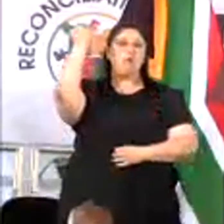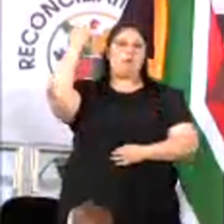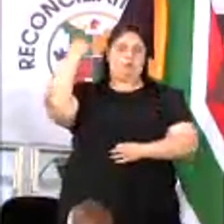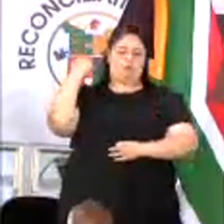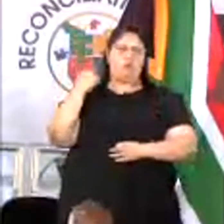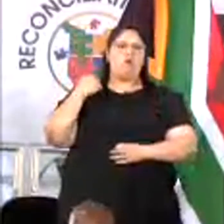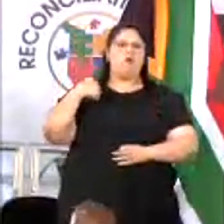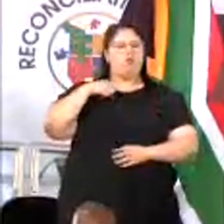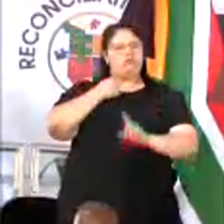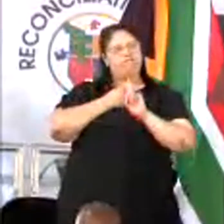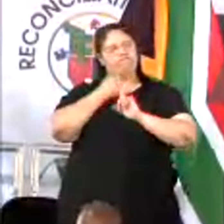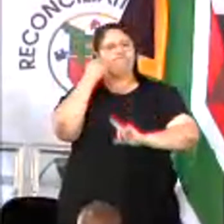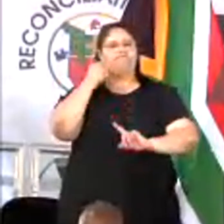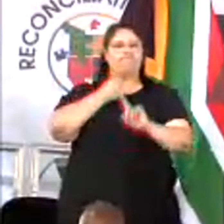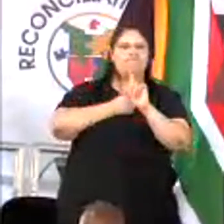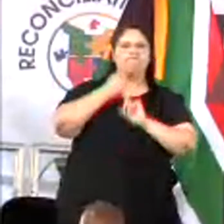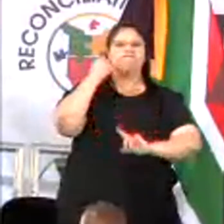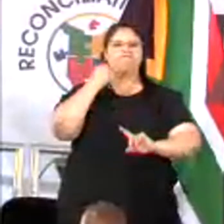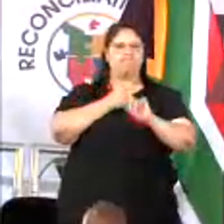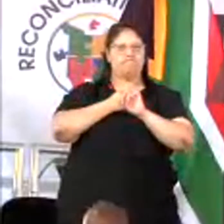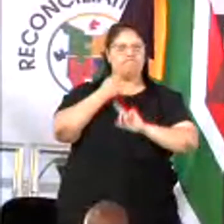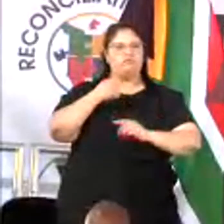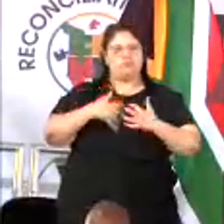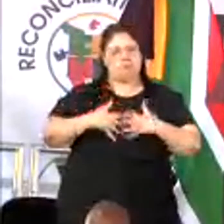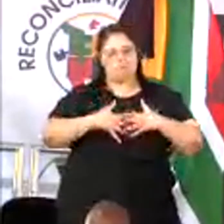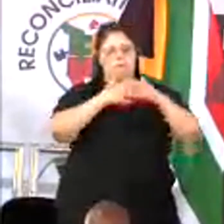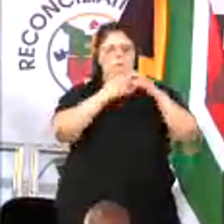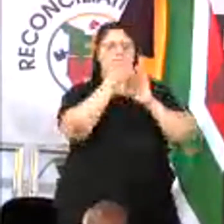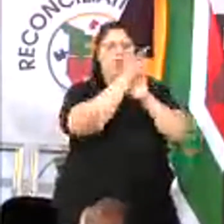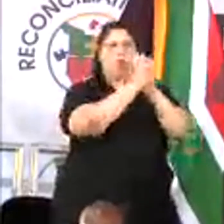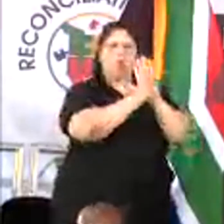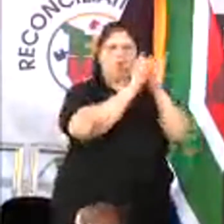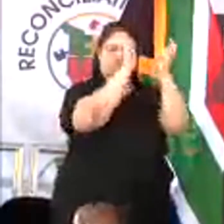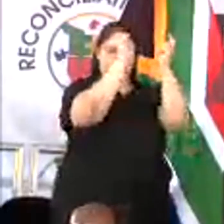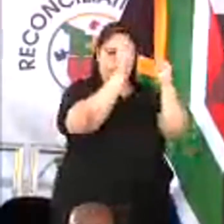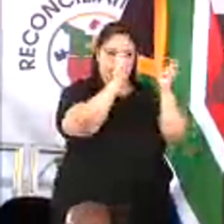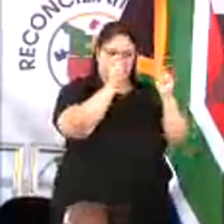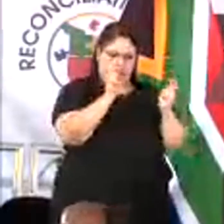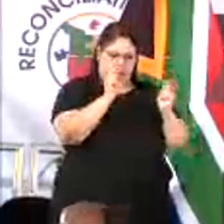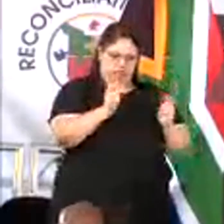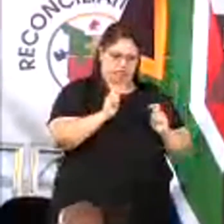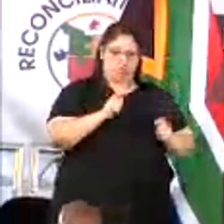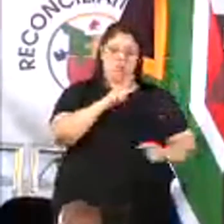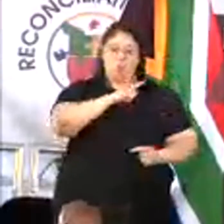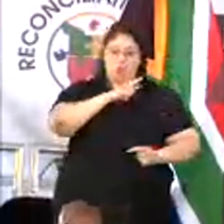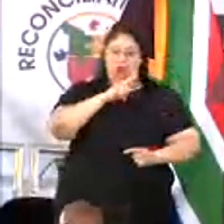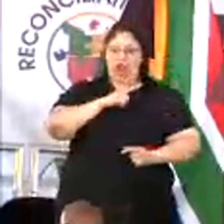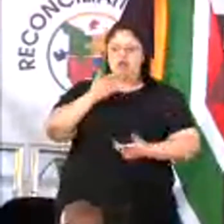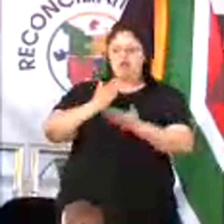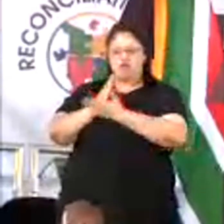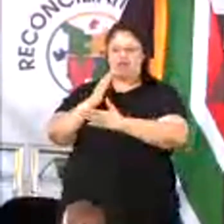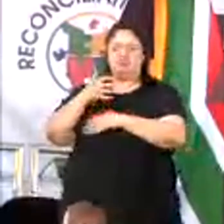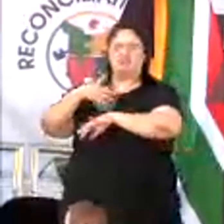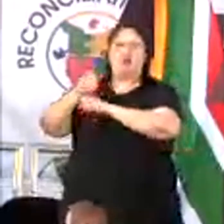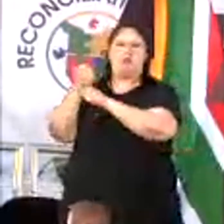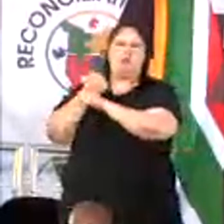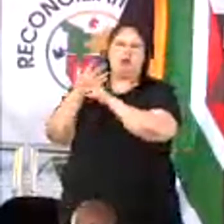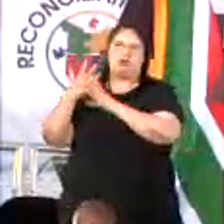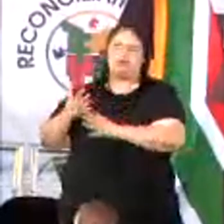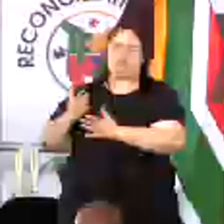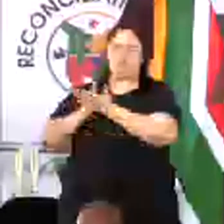we have driven a series of legislative changes to advance the rights of farm